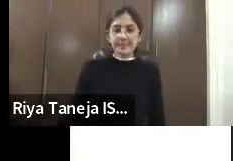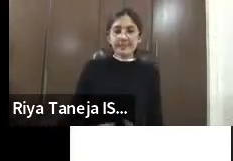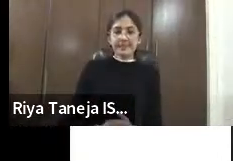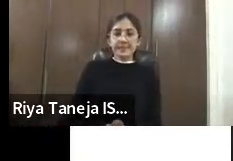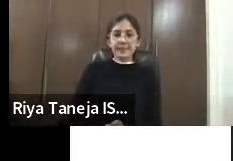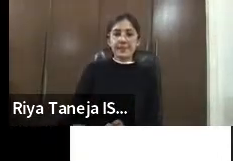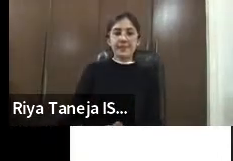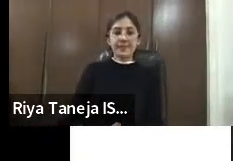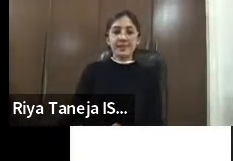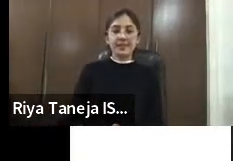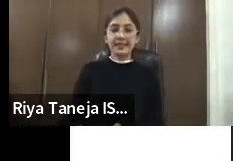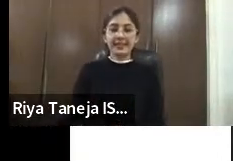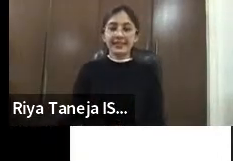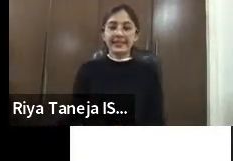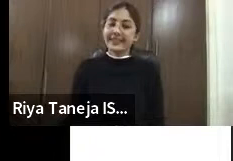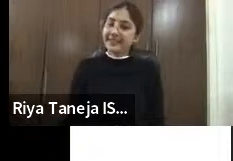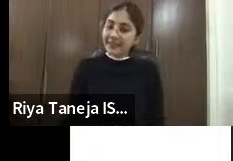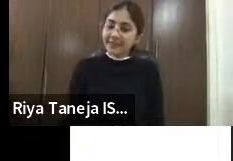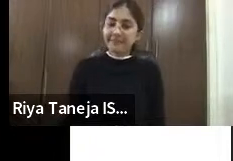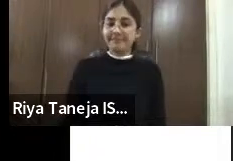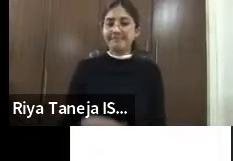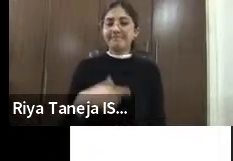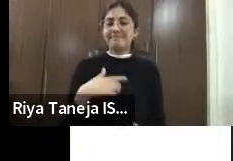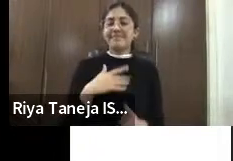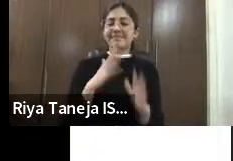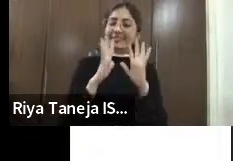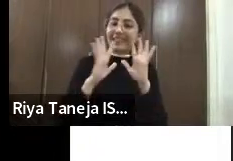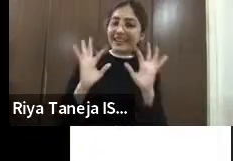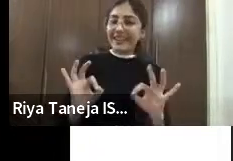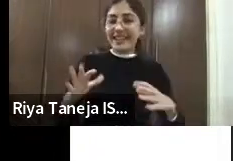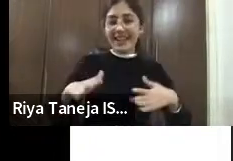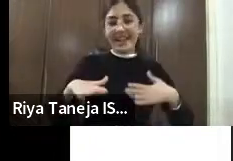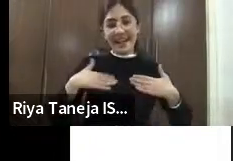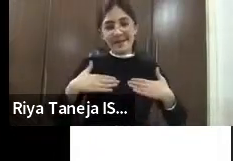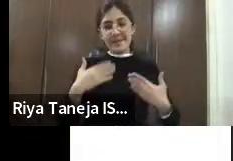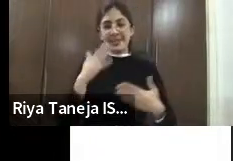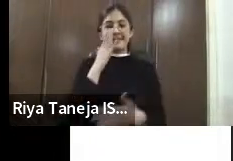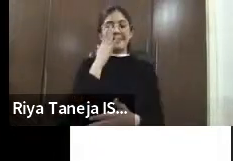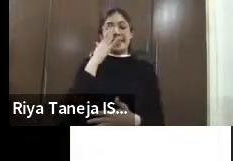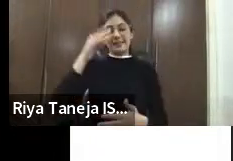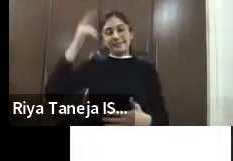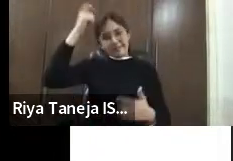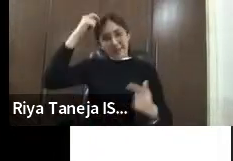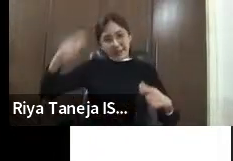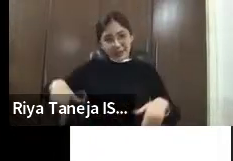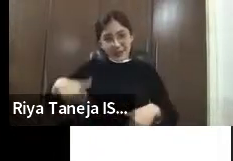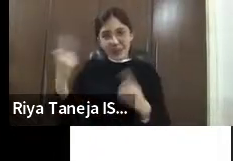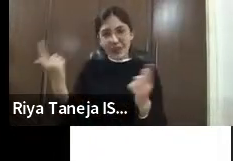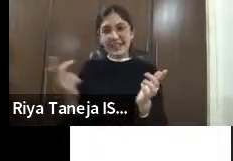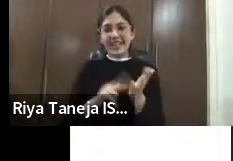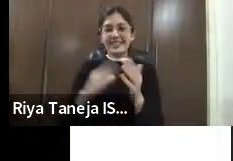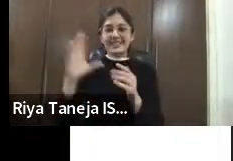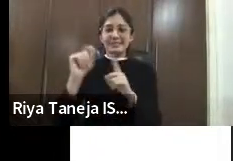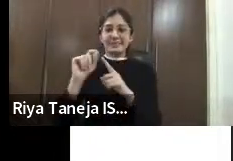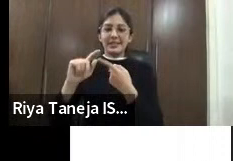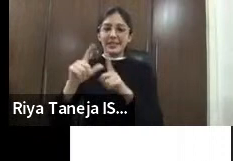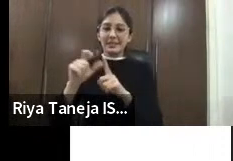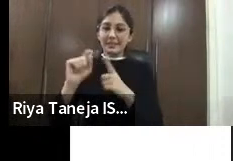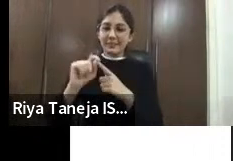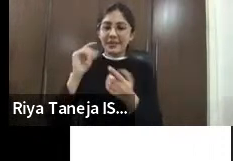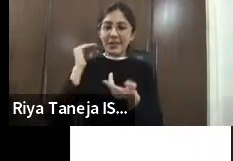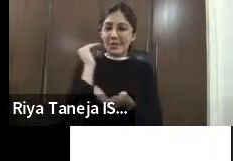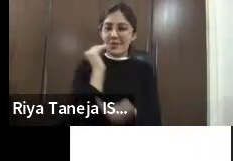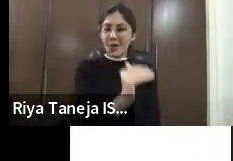I really feel honored to receive Mindtree NCPEDP Helen Keller Award. This